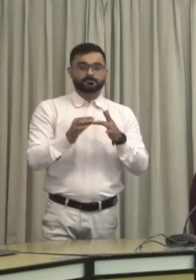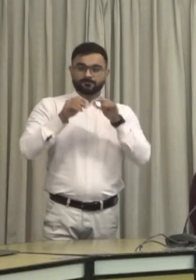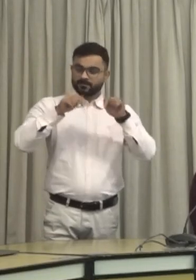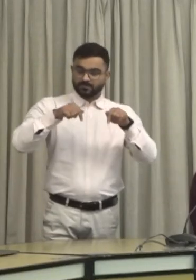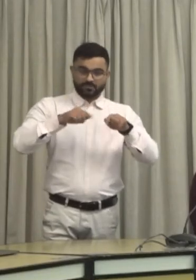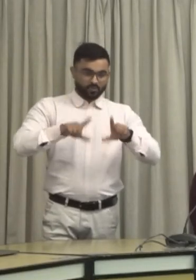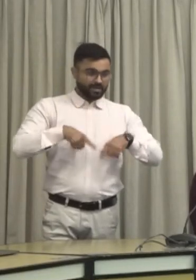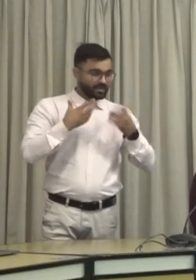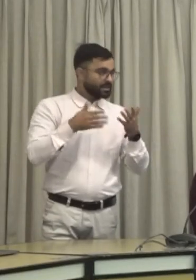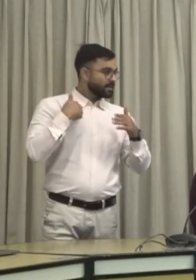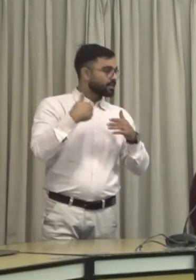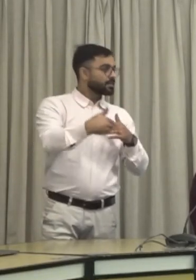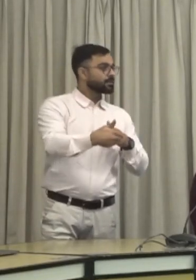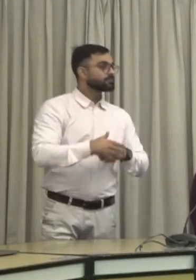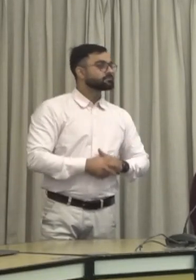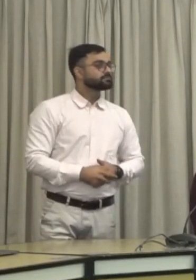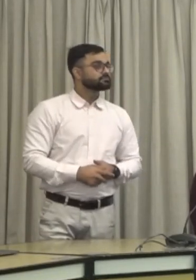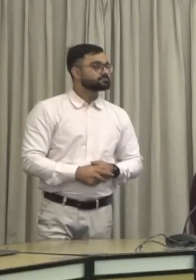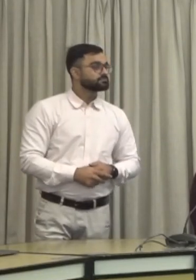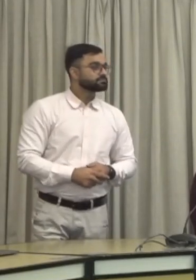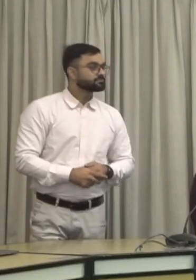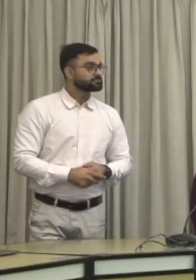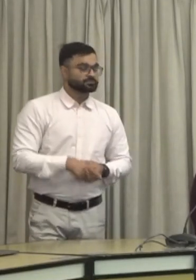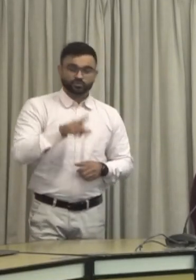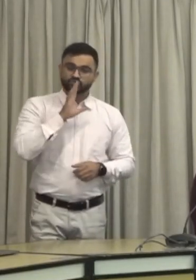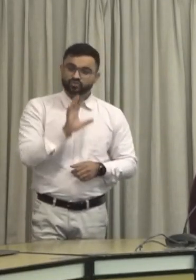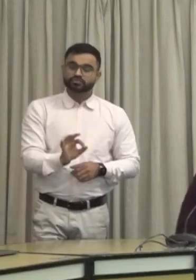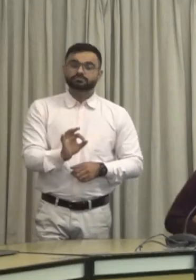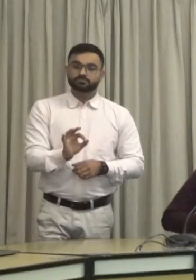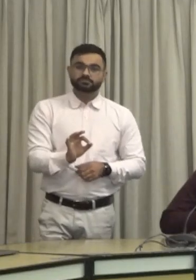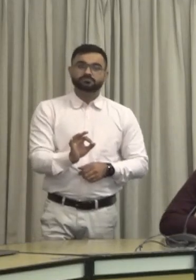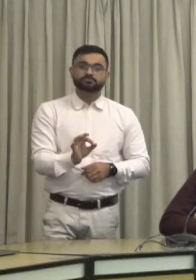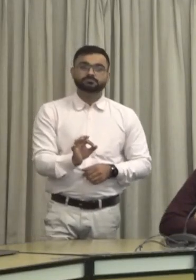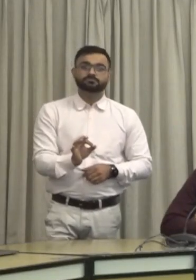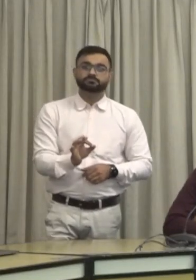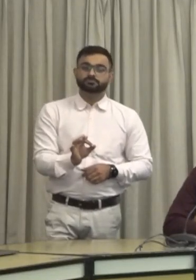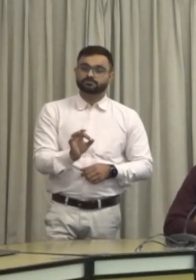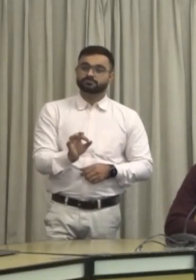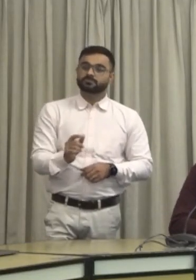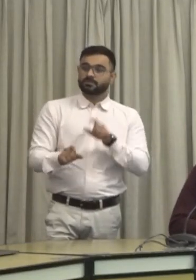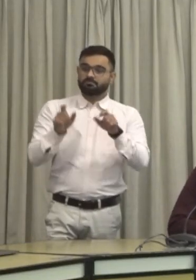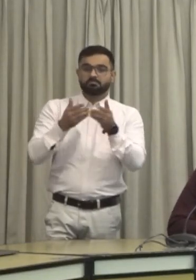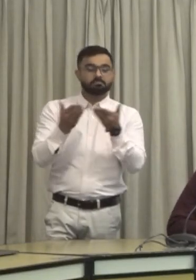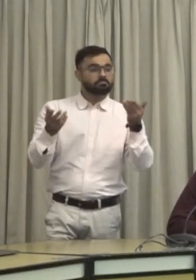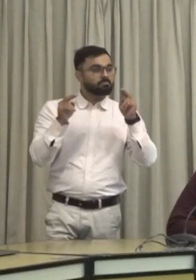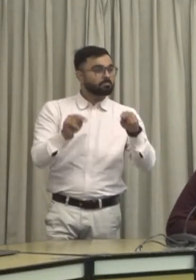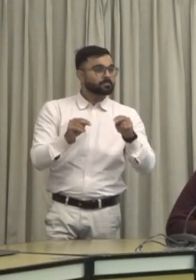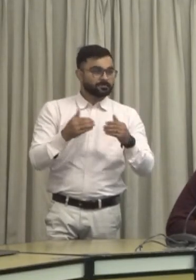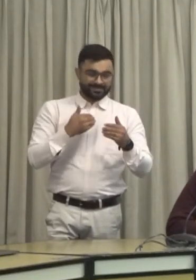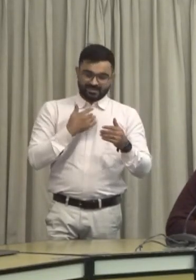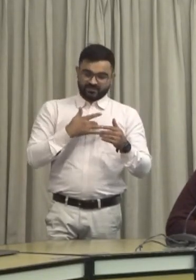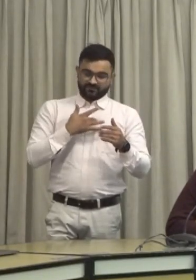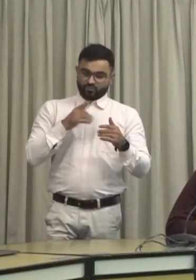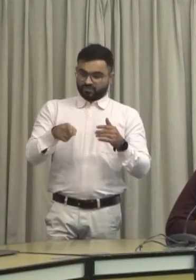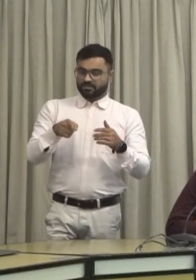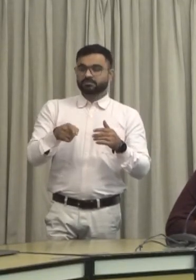today where we are living longer and longer. That is such a real human need. So I feel